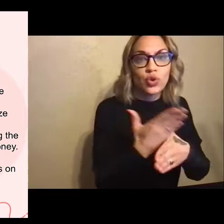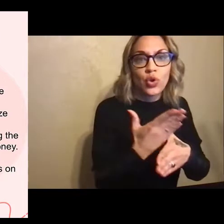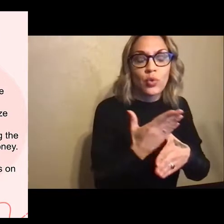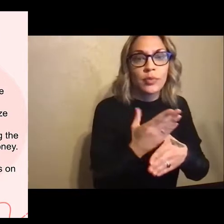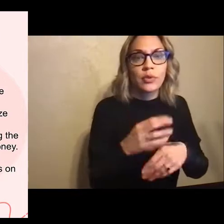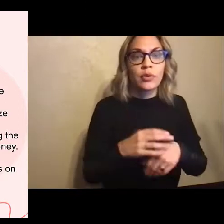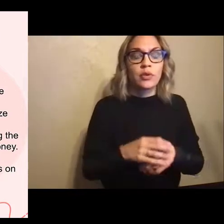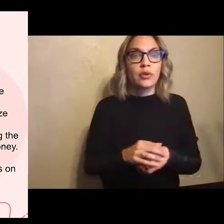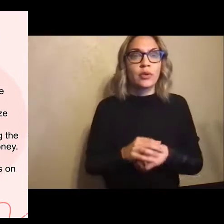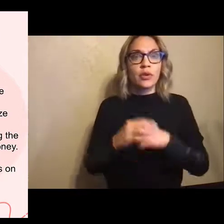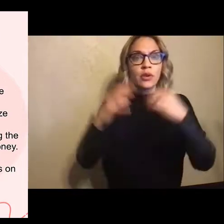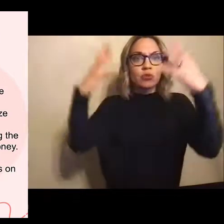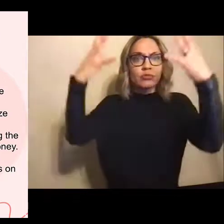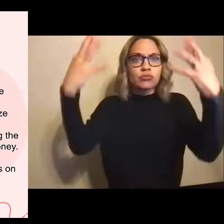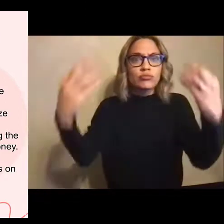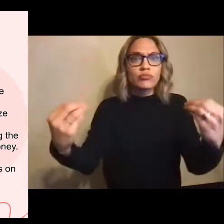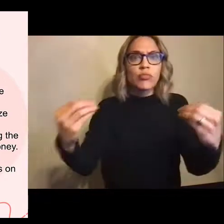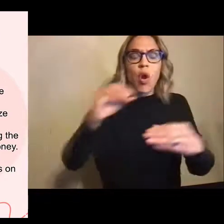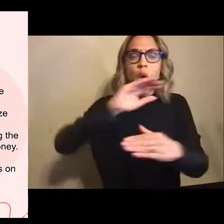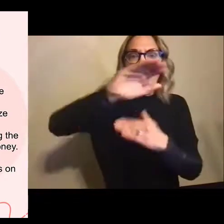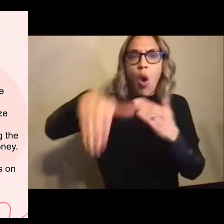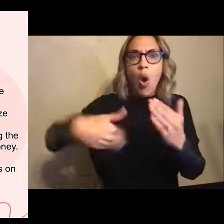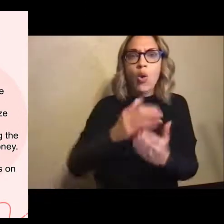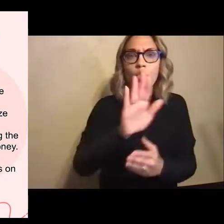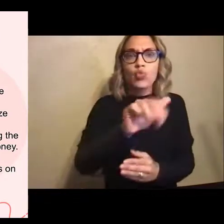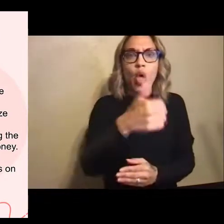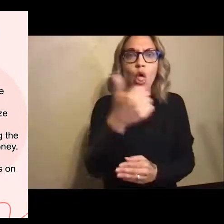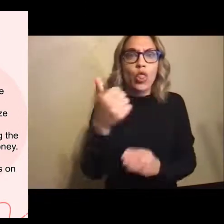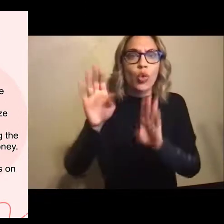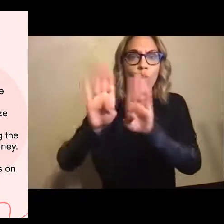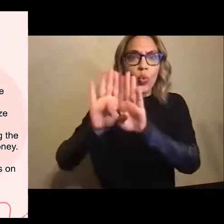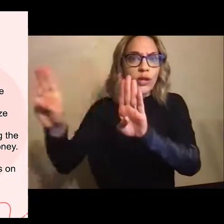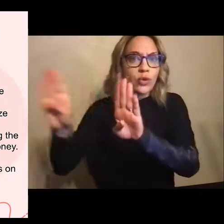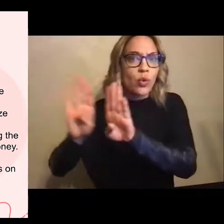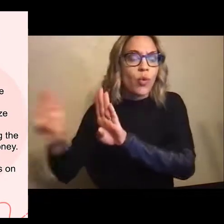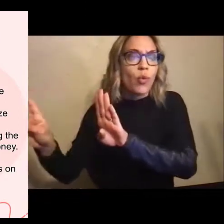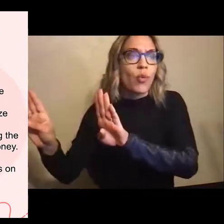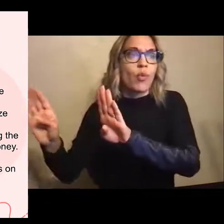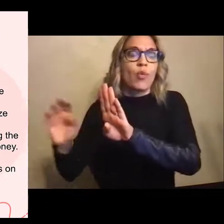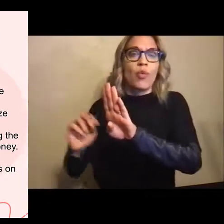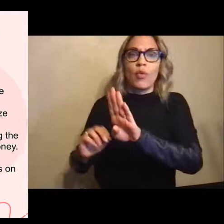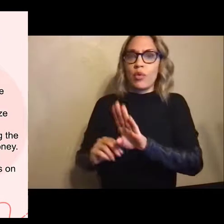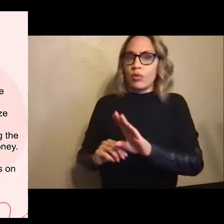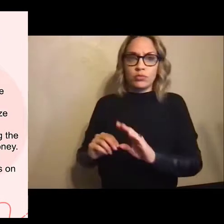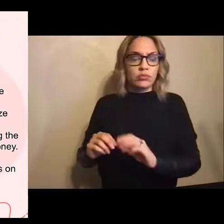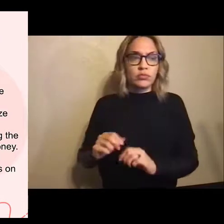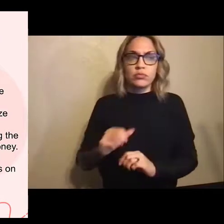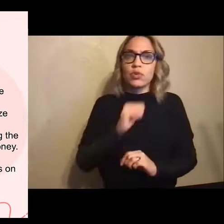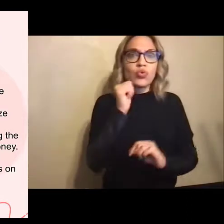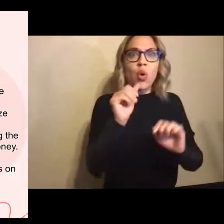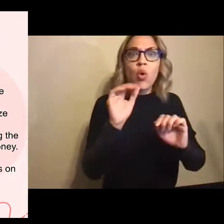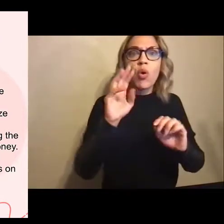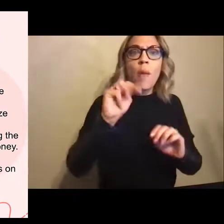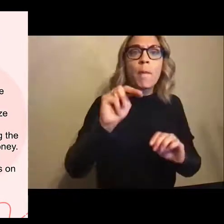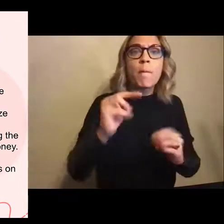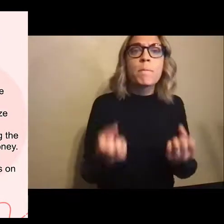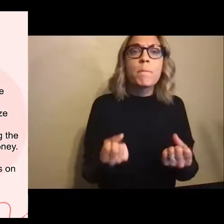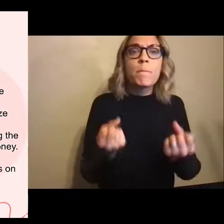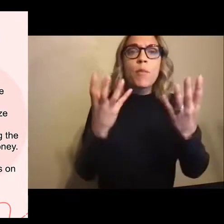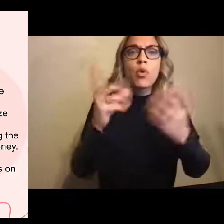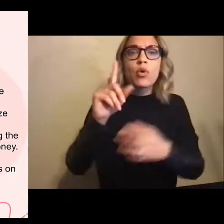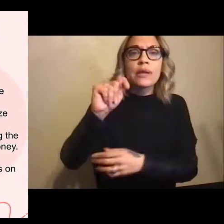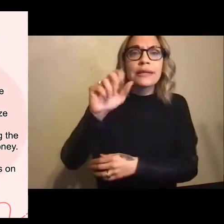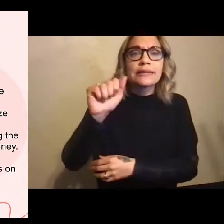go ahead and, make sure that your do not disturb is on, put to sleep all of your other,